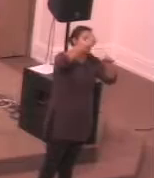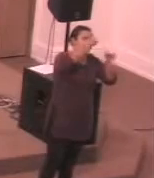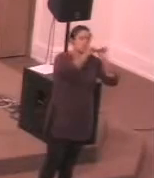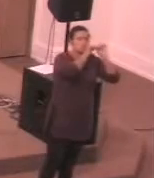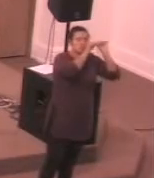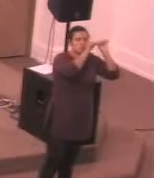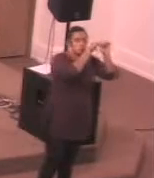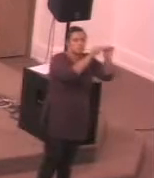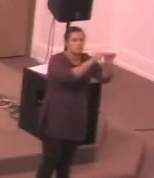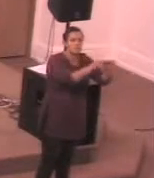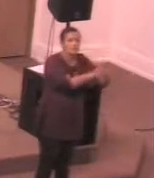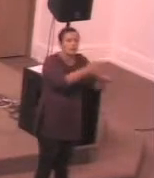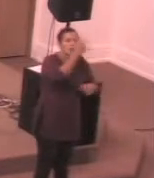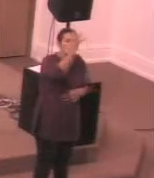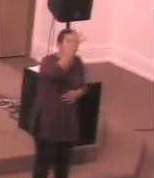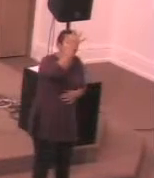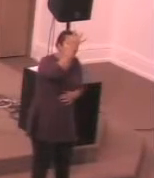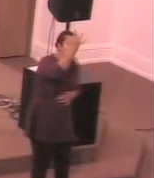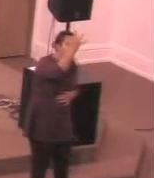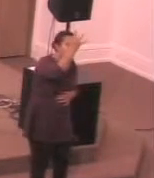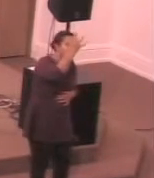you are.